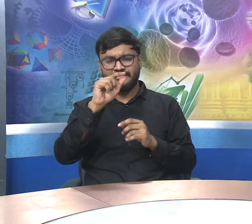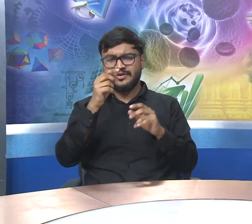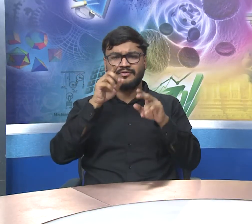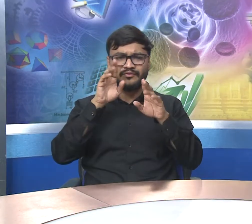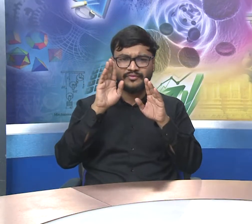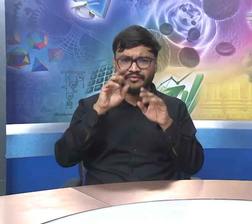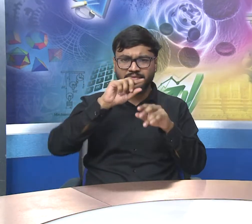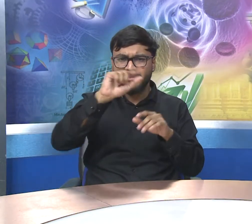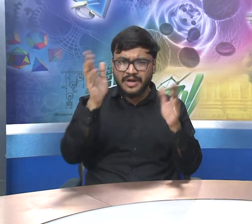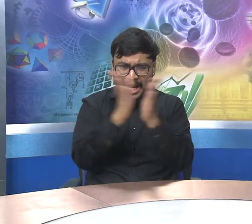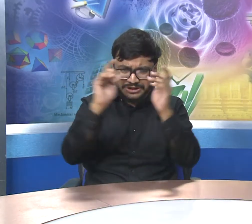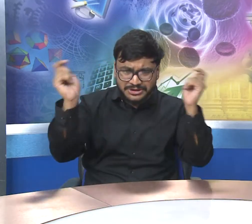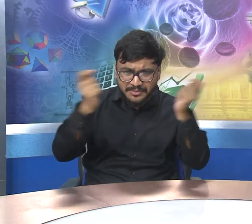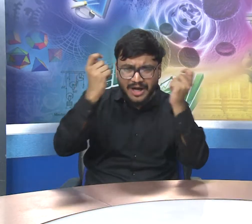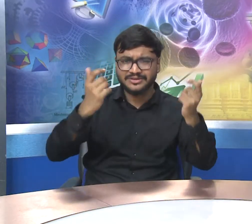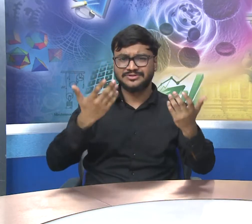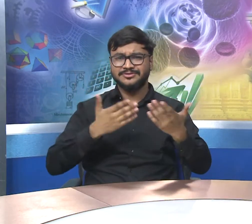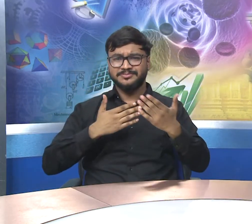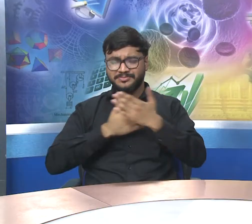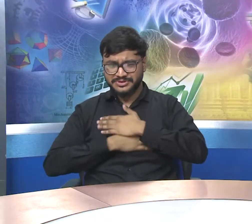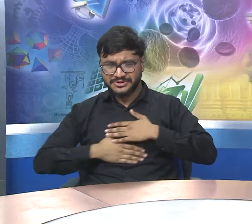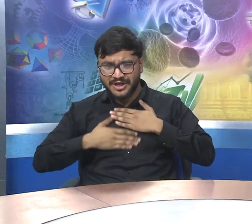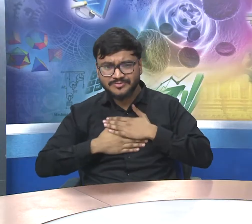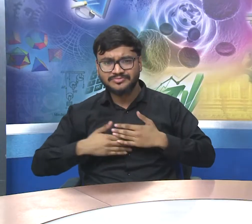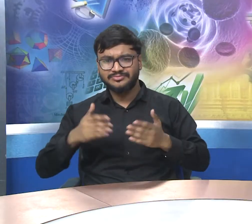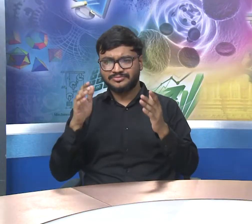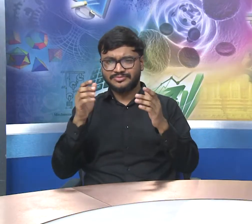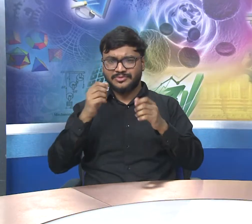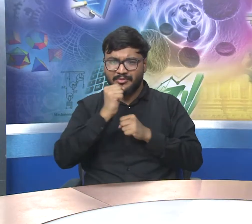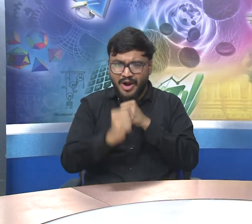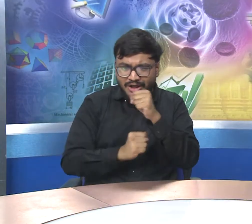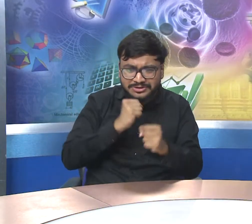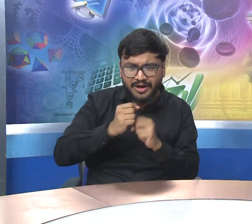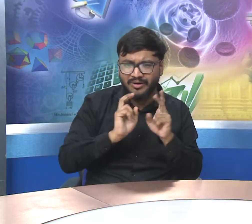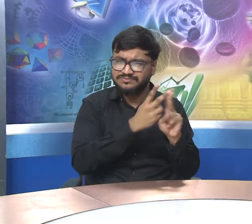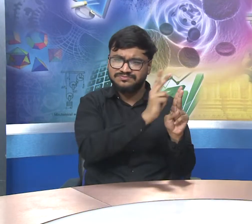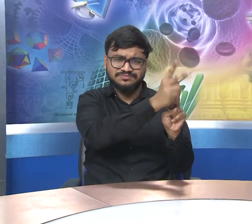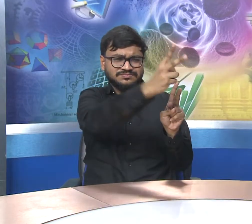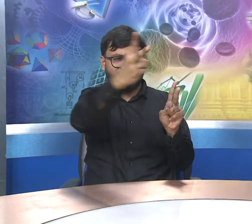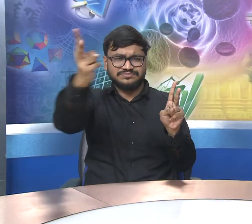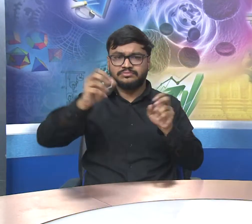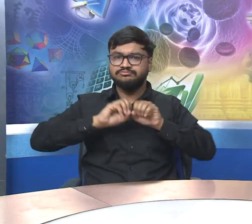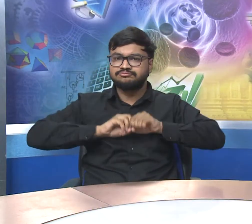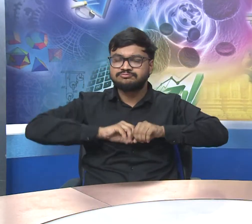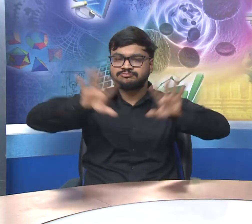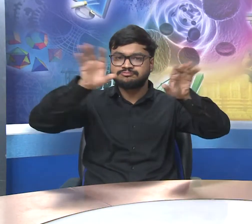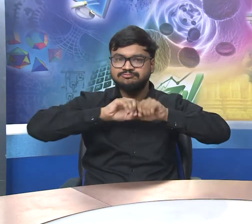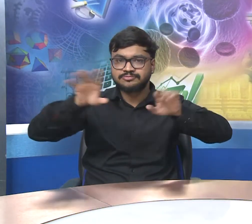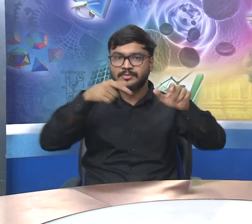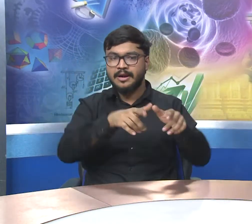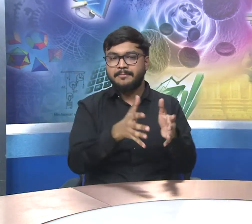television and the internet, as well as face-to-face communication.